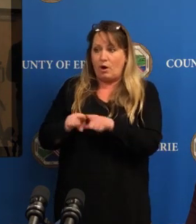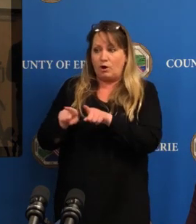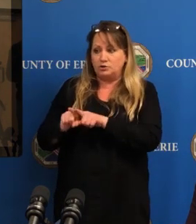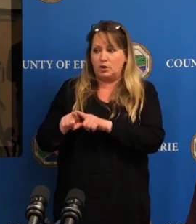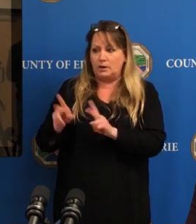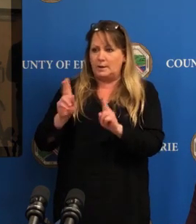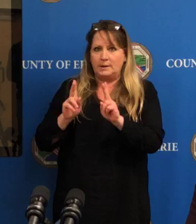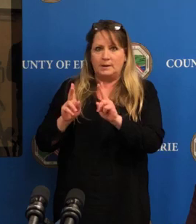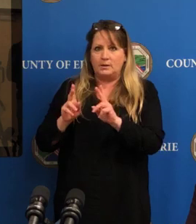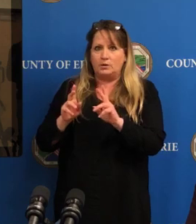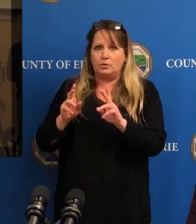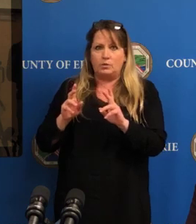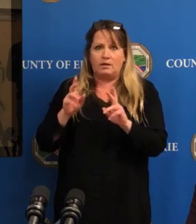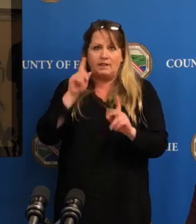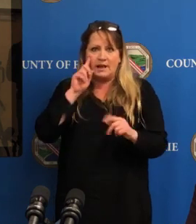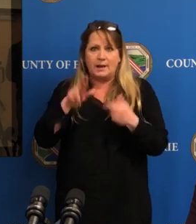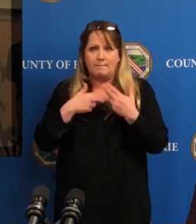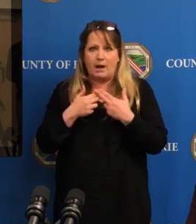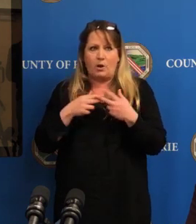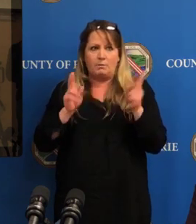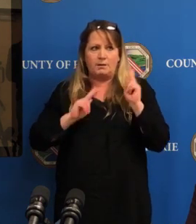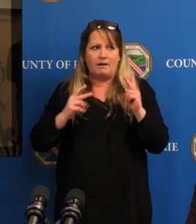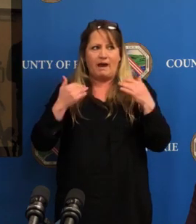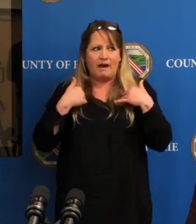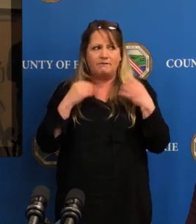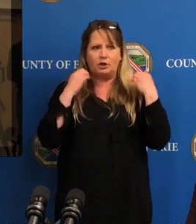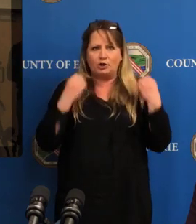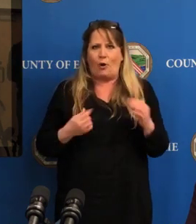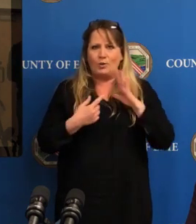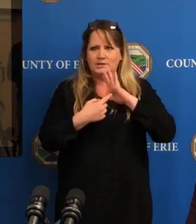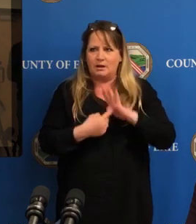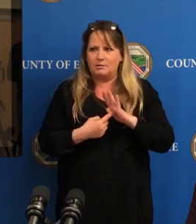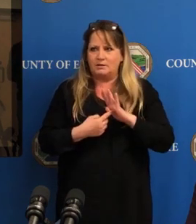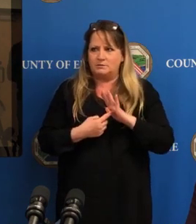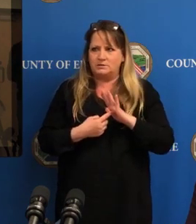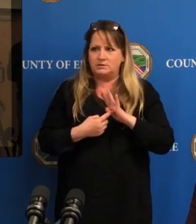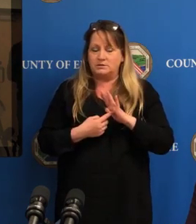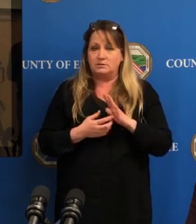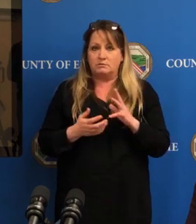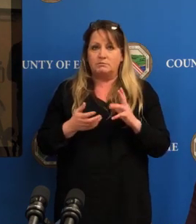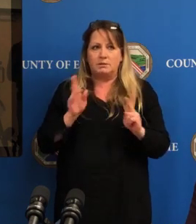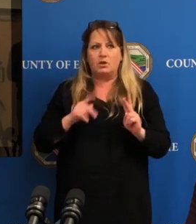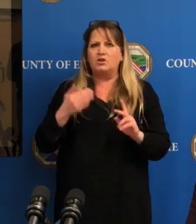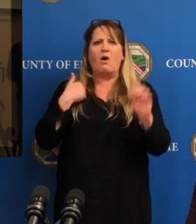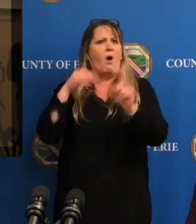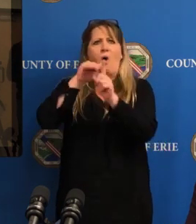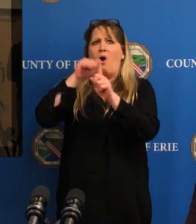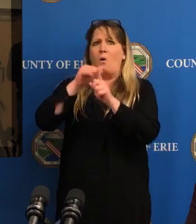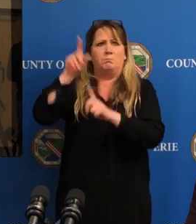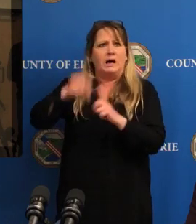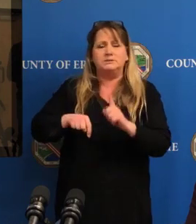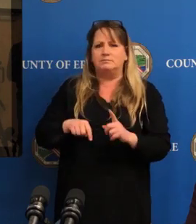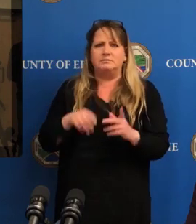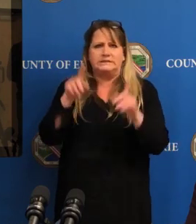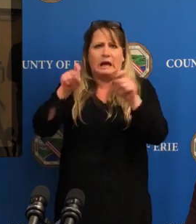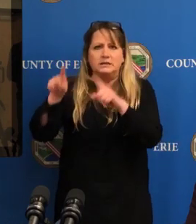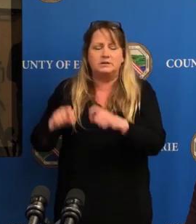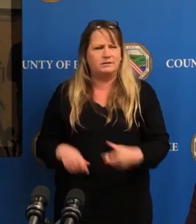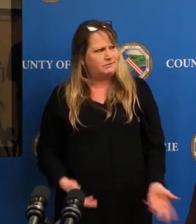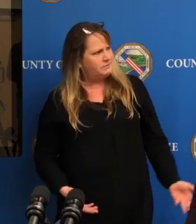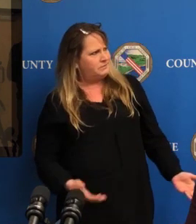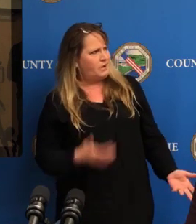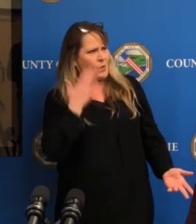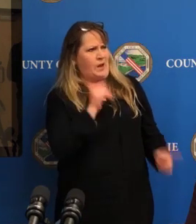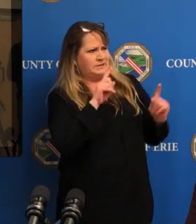have no symptoms, no criteria, saying, I have to get tested. Well, there's no reason to test them. They have no